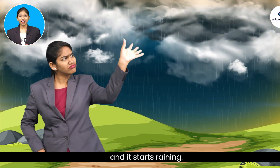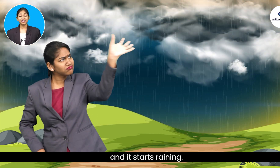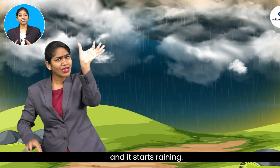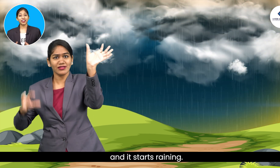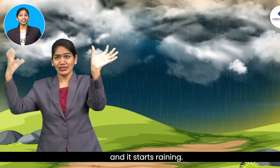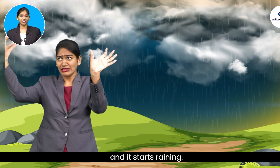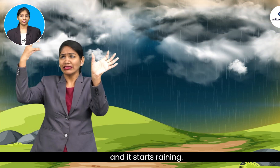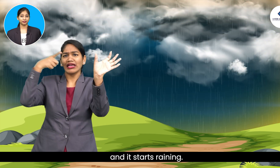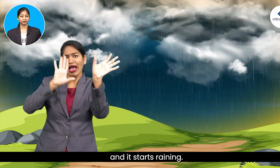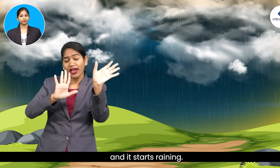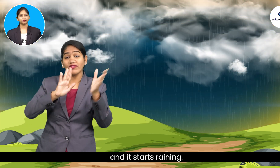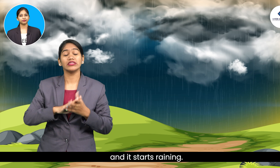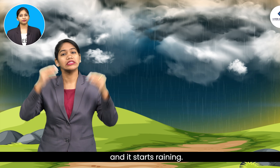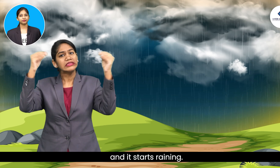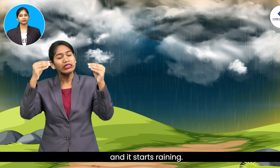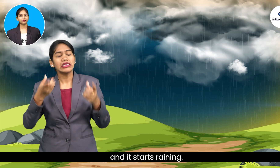it starts raining